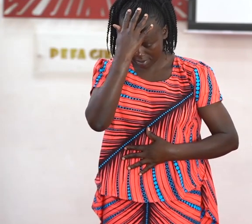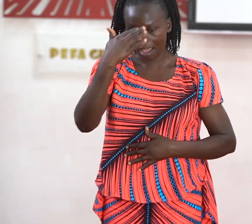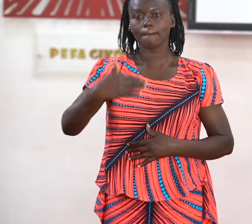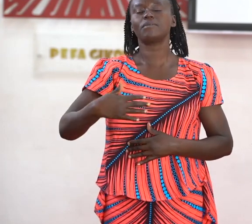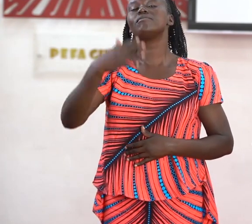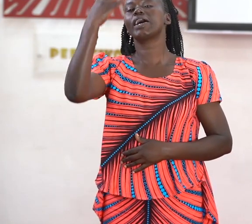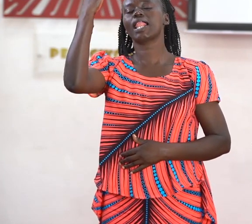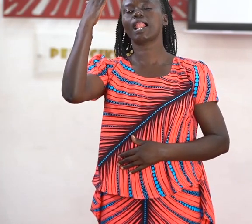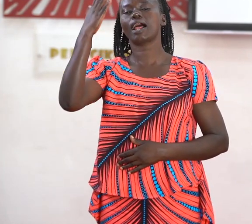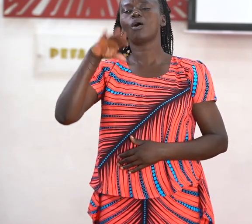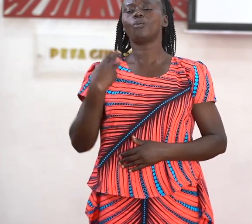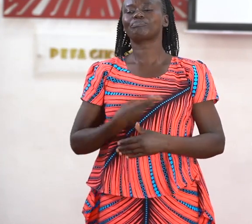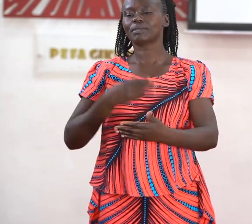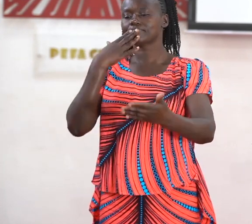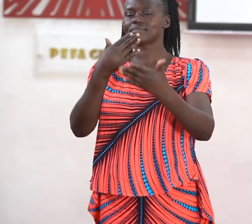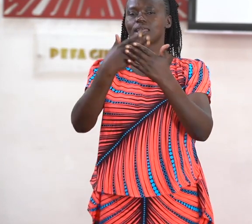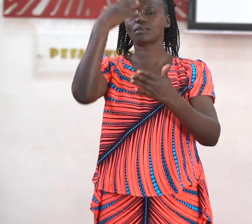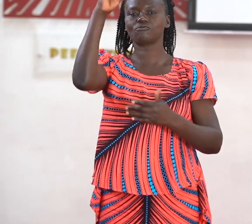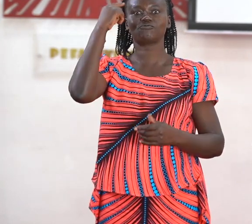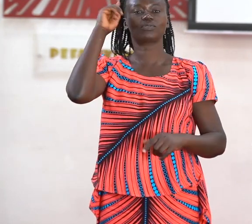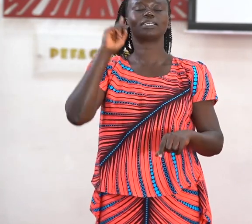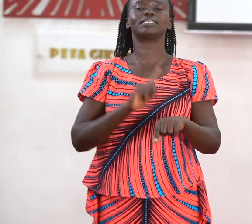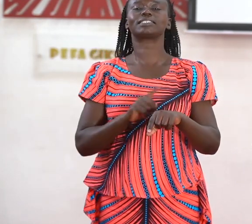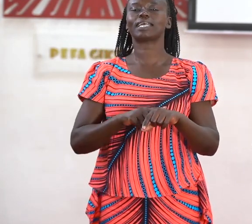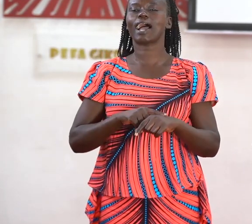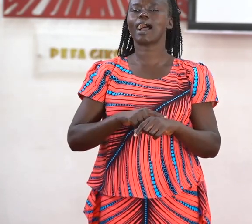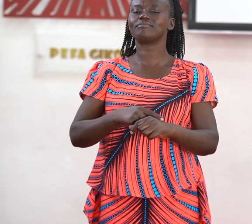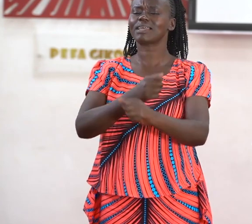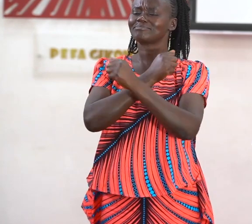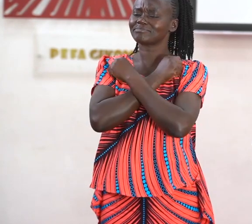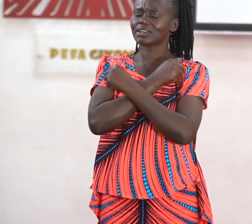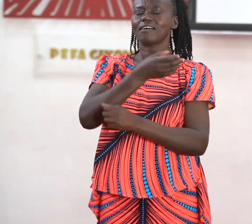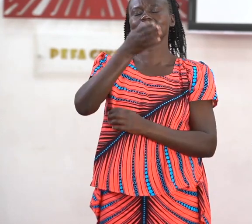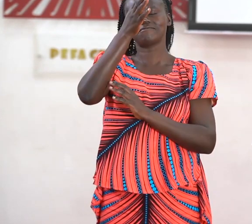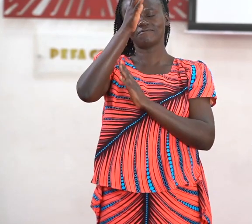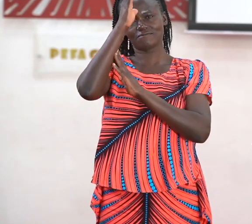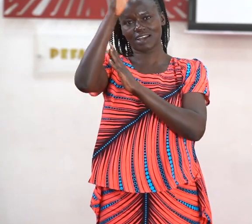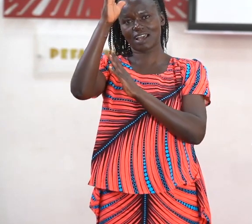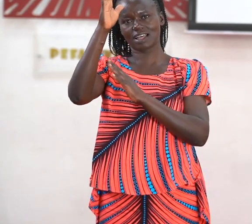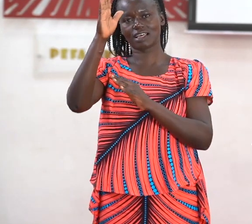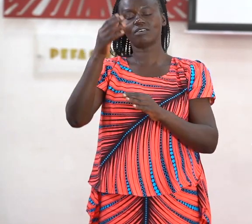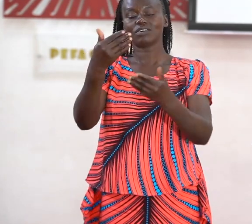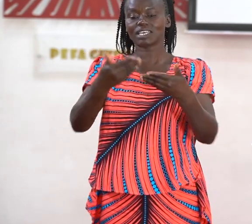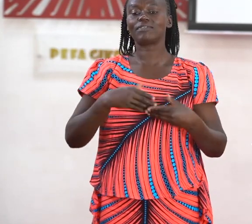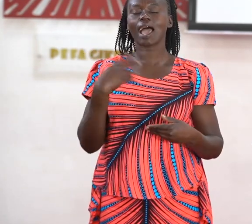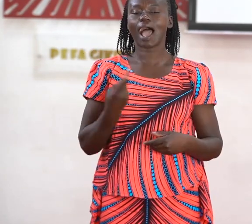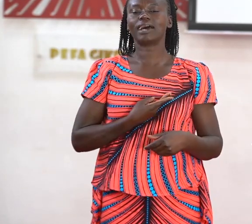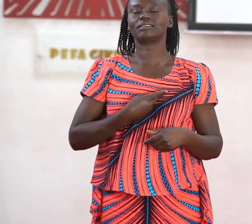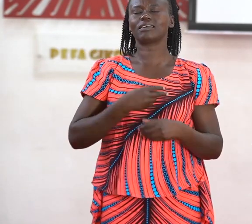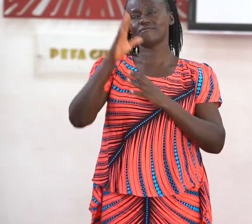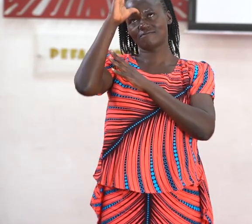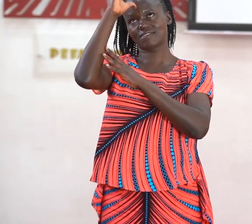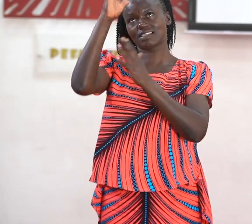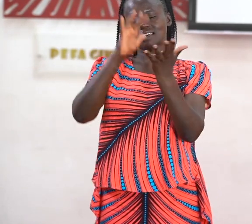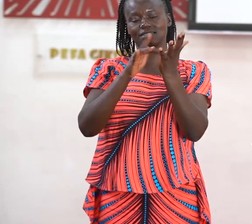you, and we thank you for this opportunity, dear Father, that you've given us in this time, O God. Father, in Jesus'